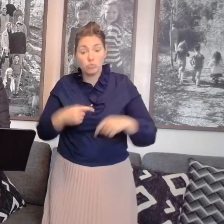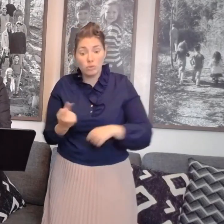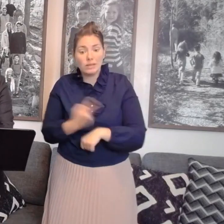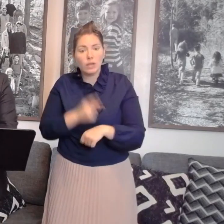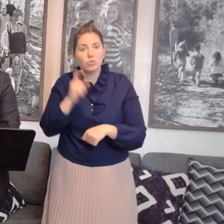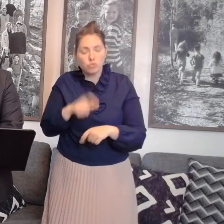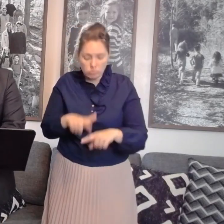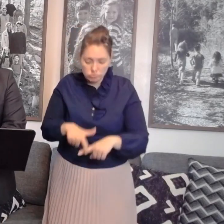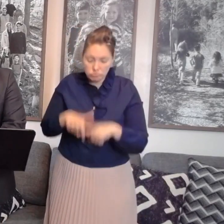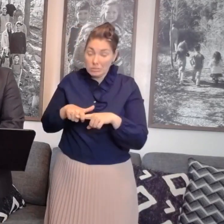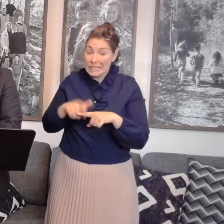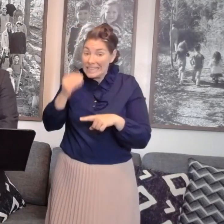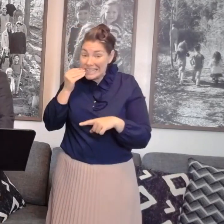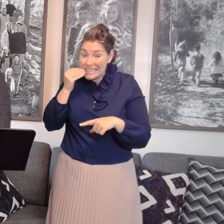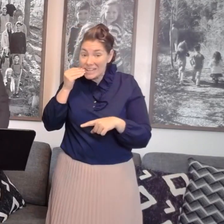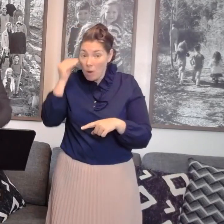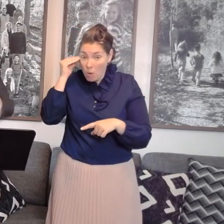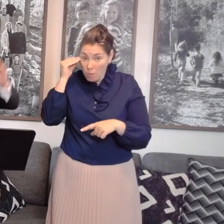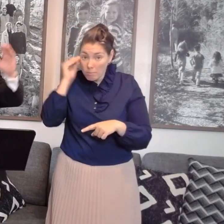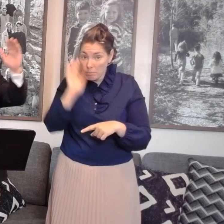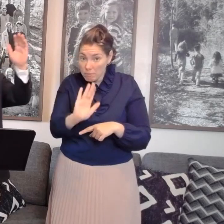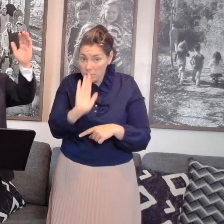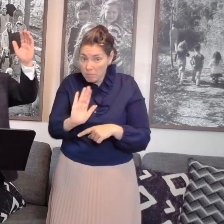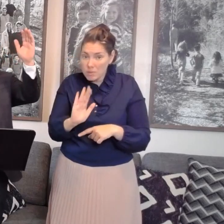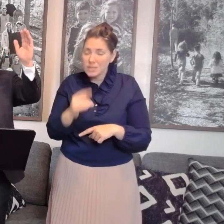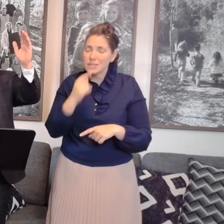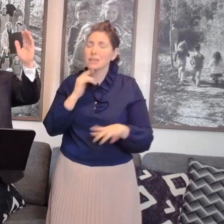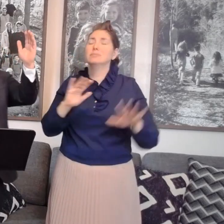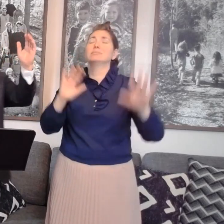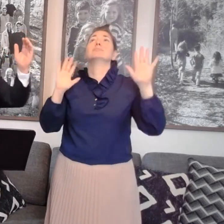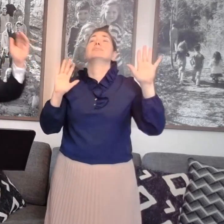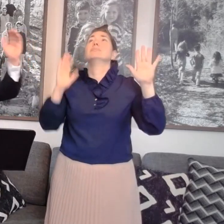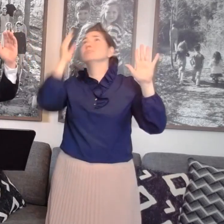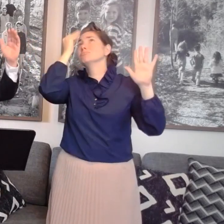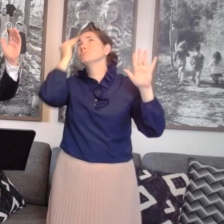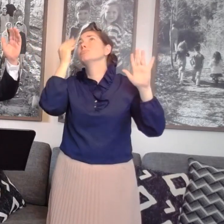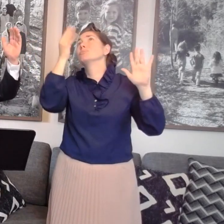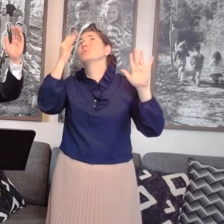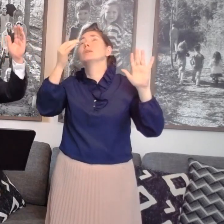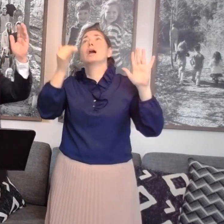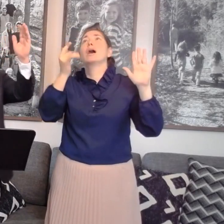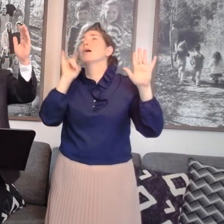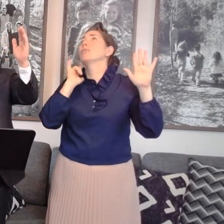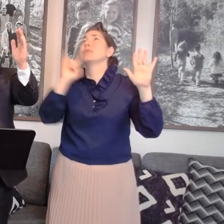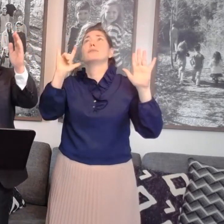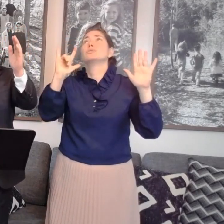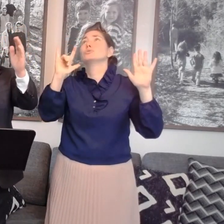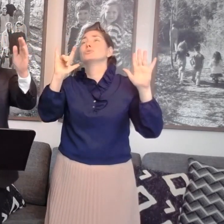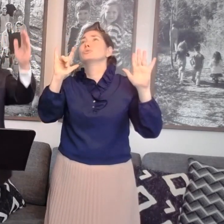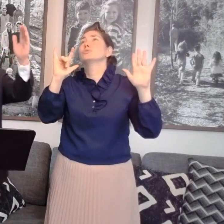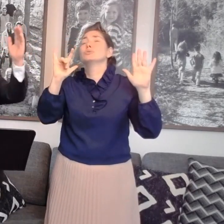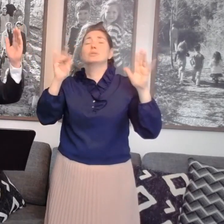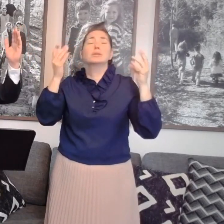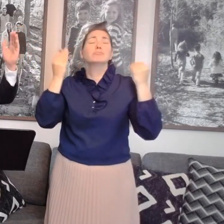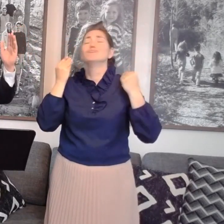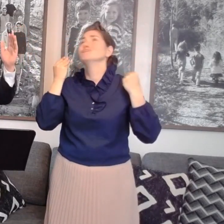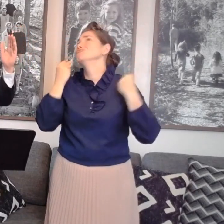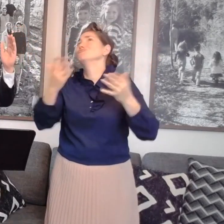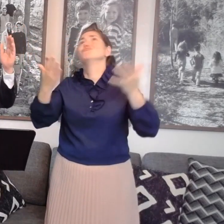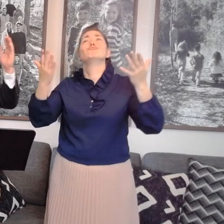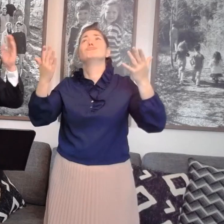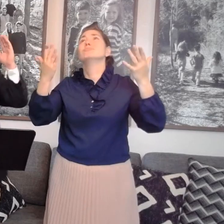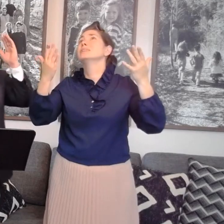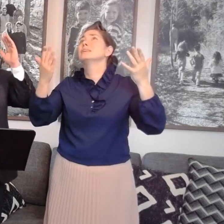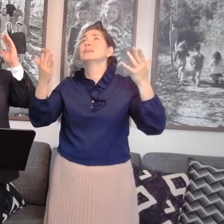in your home, and say, I just want you to know that I love you. I just want you to